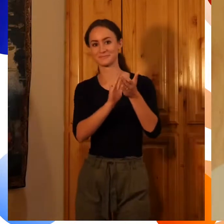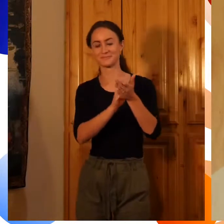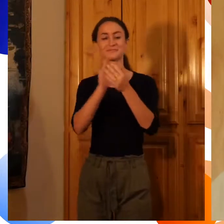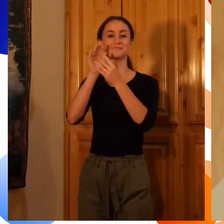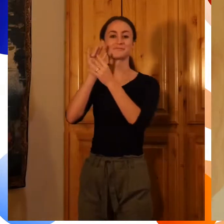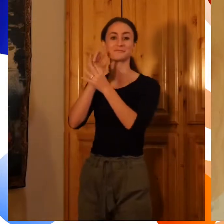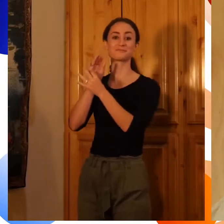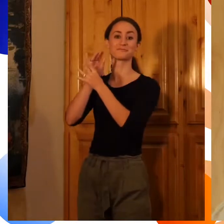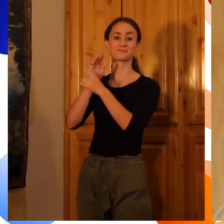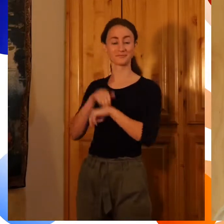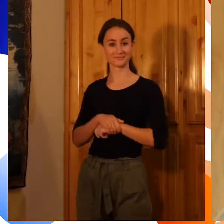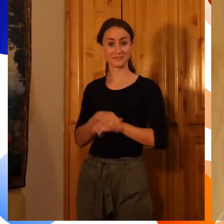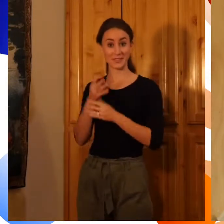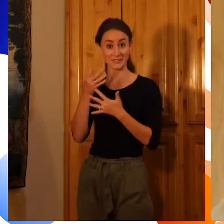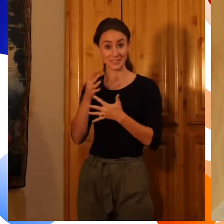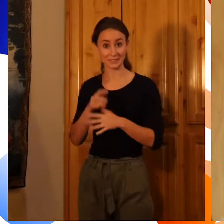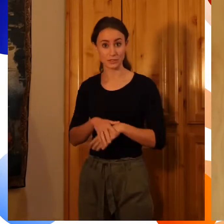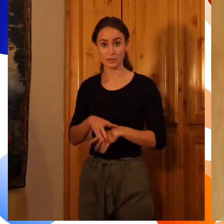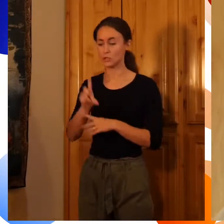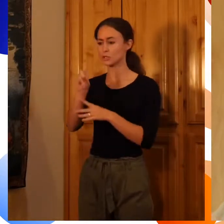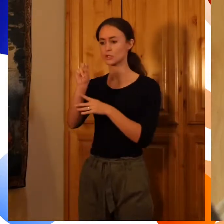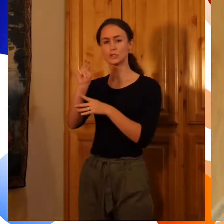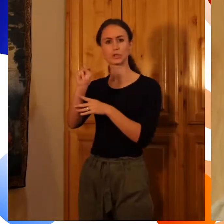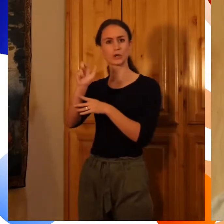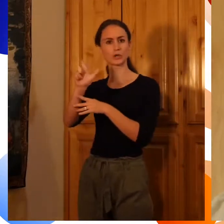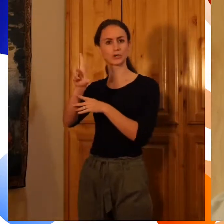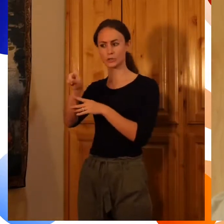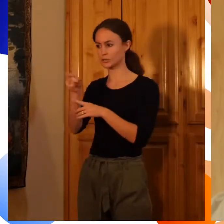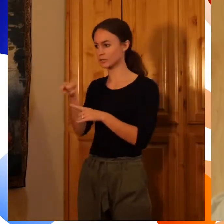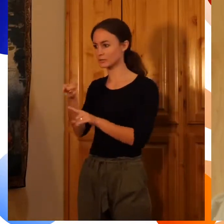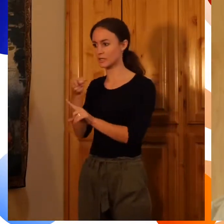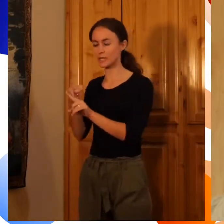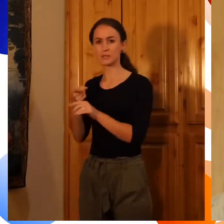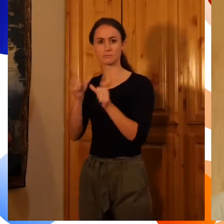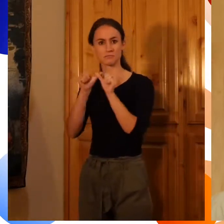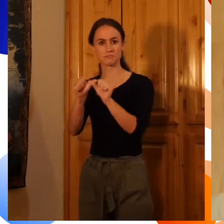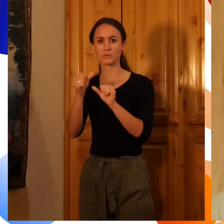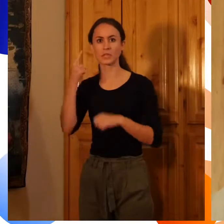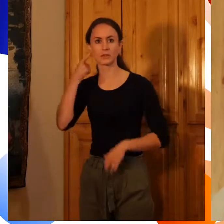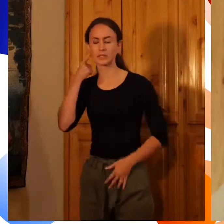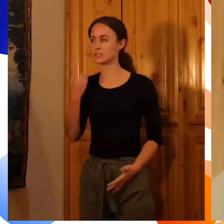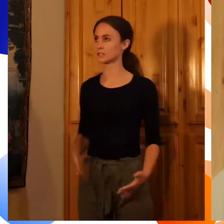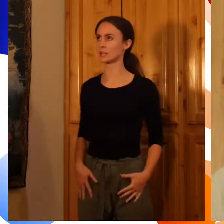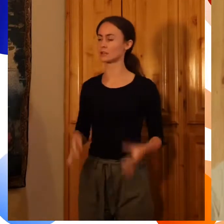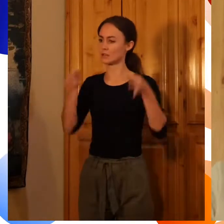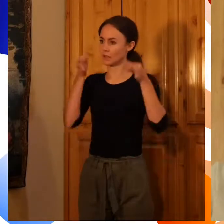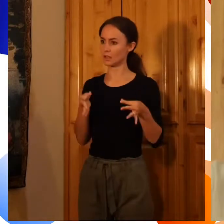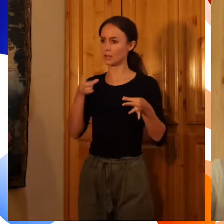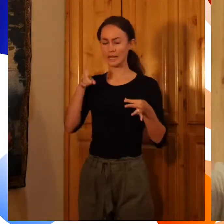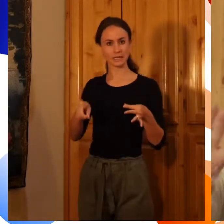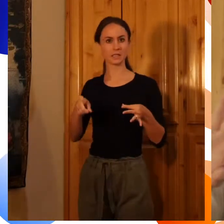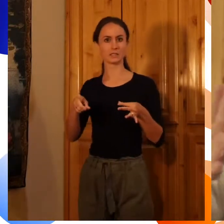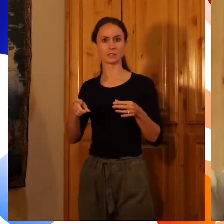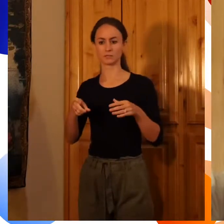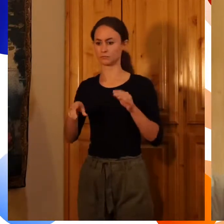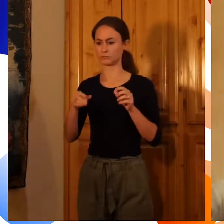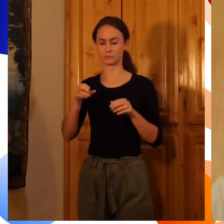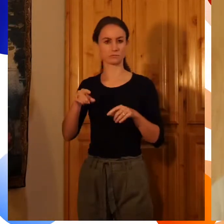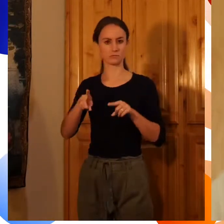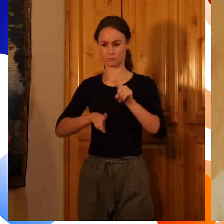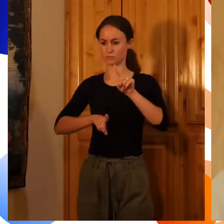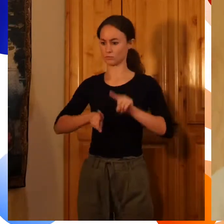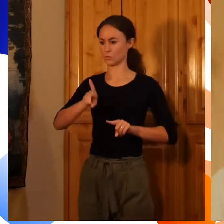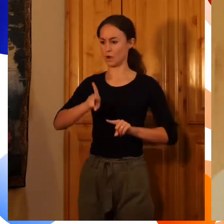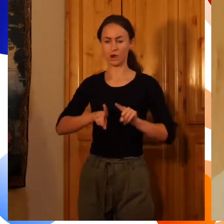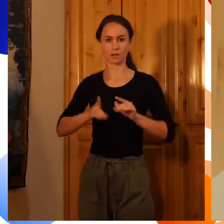Well, Donald could stand it no more, so he made his way down the path in the dark in the forest, until at some point he could see firelight